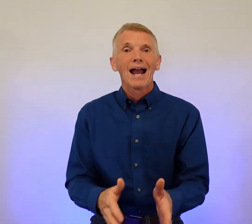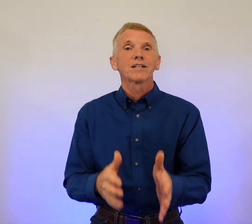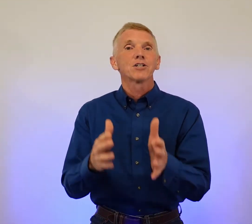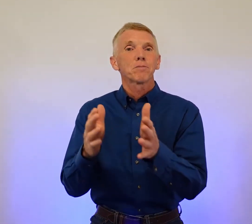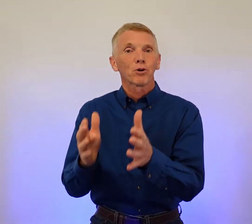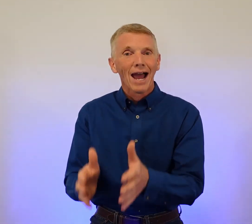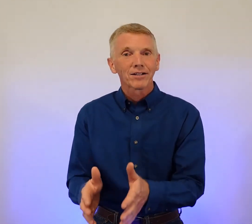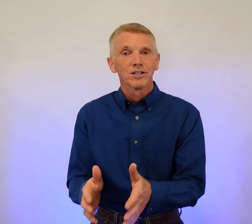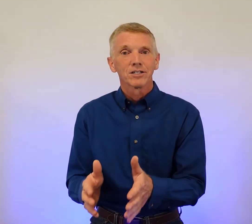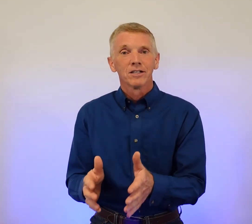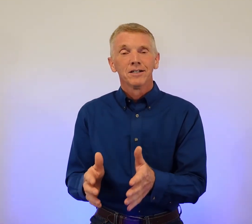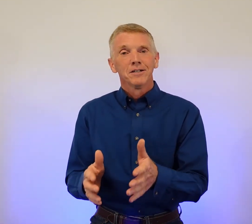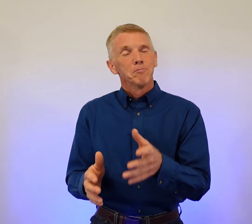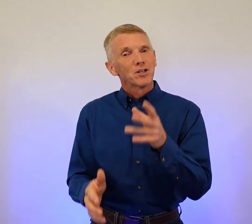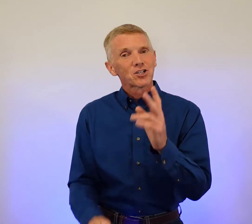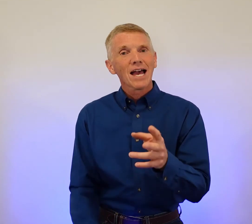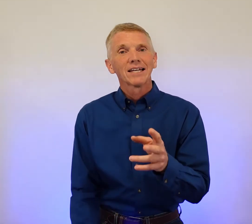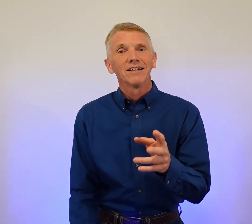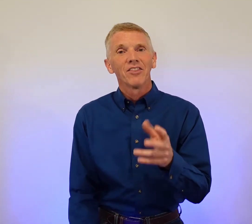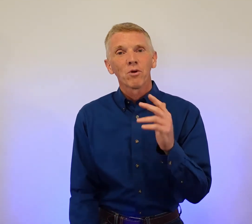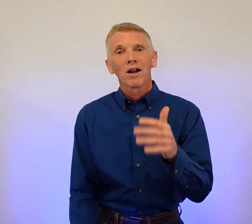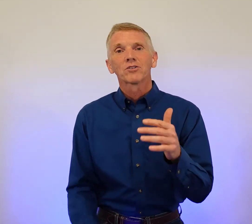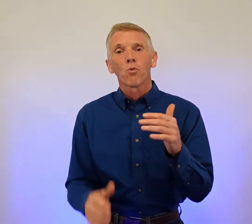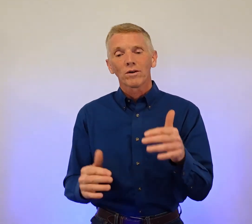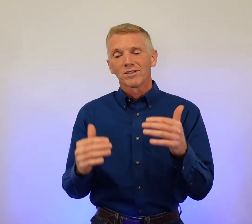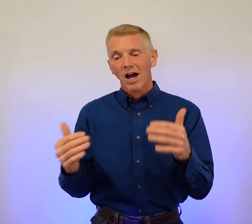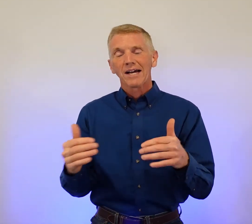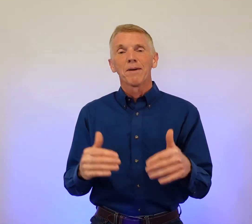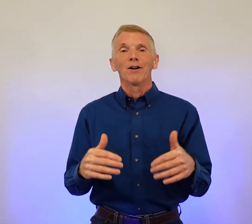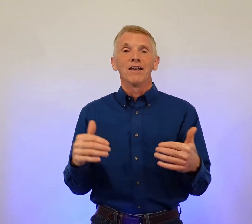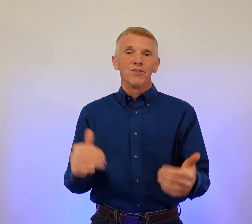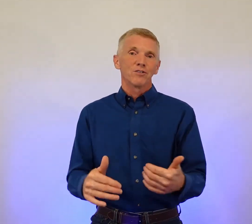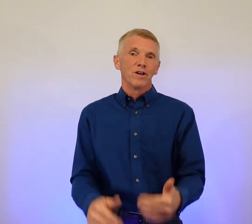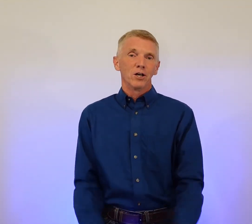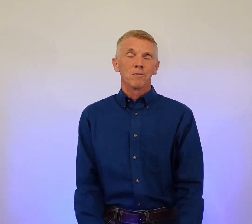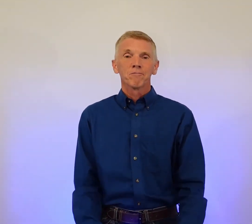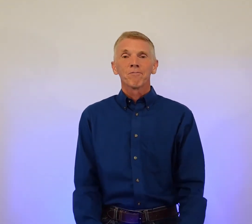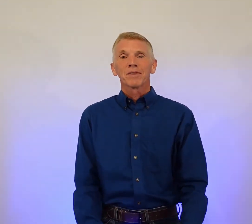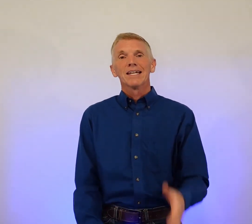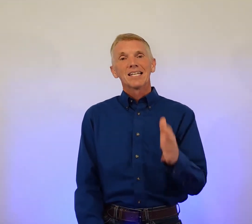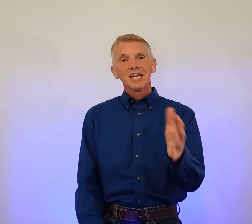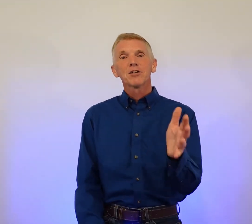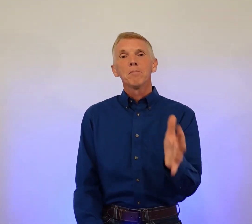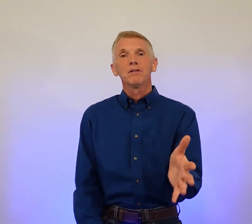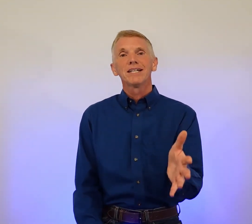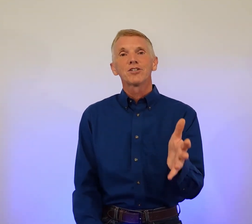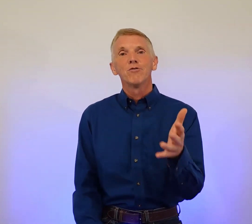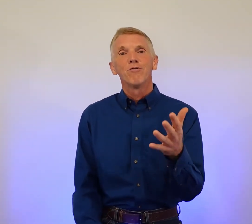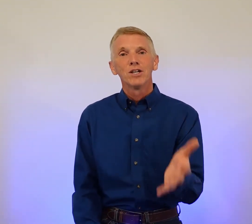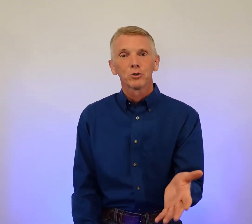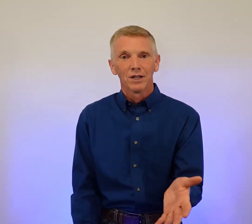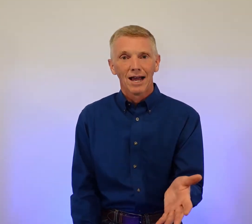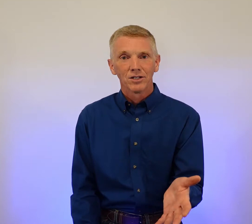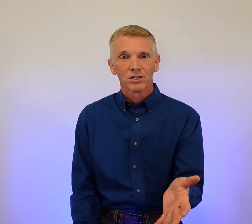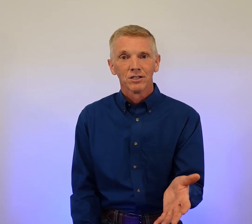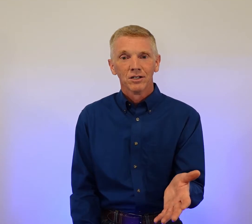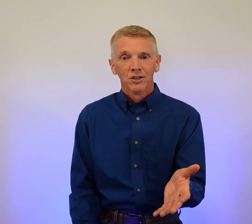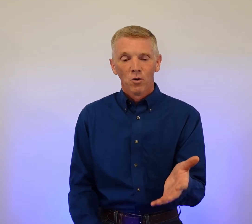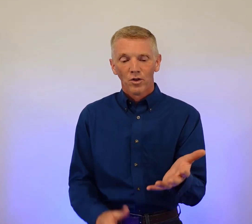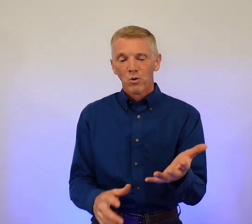practice, practice. But second, and what I want to talk about in this video, is his ability to visualize. Whether you want to